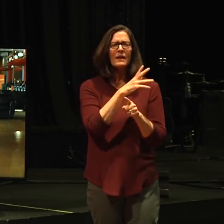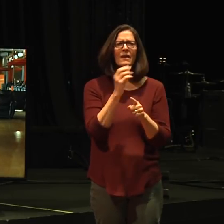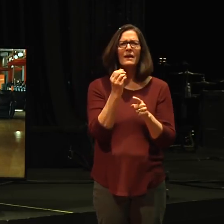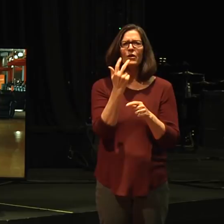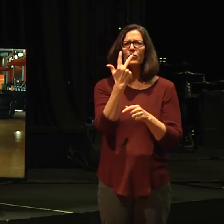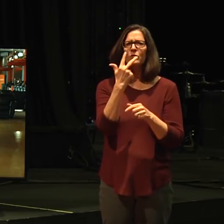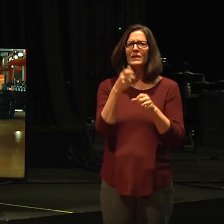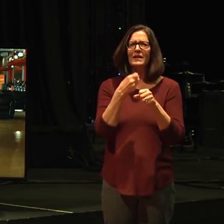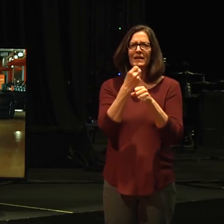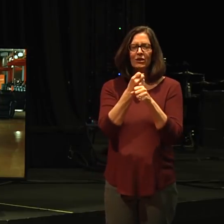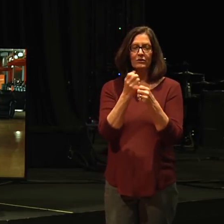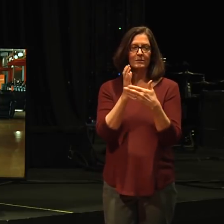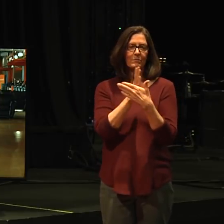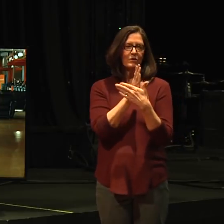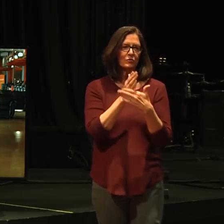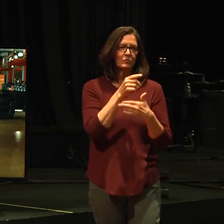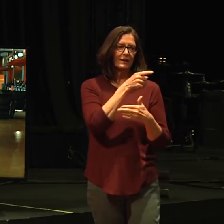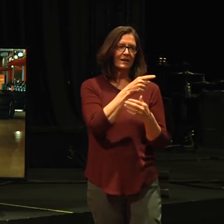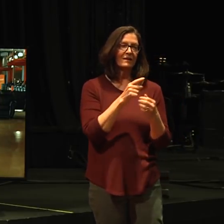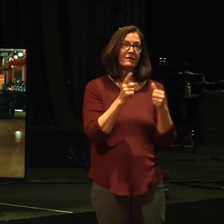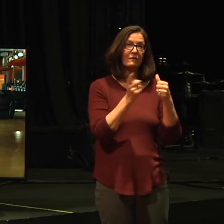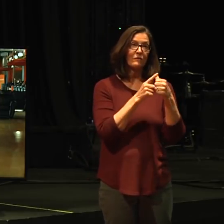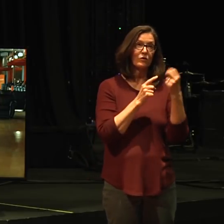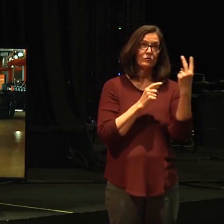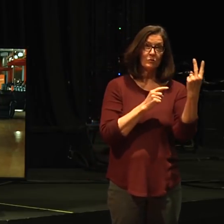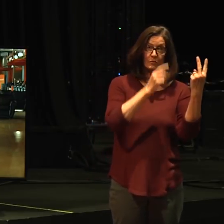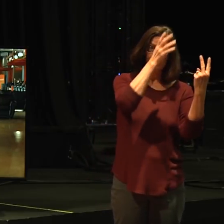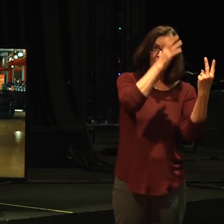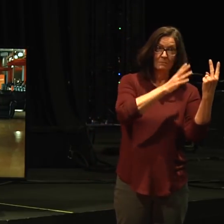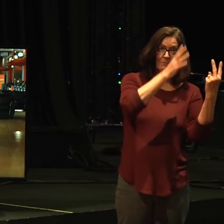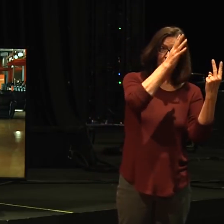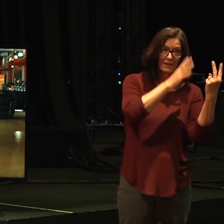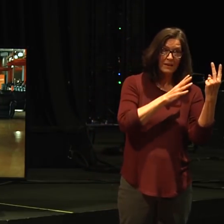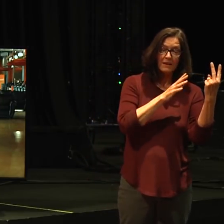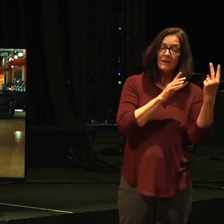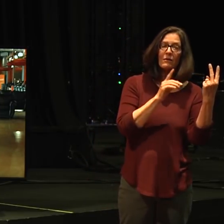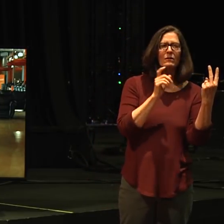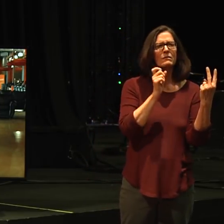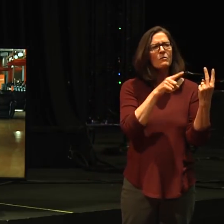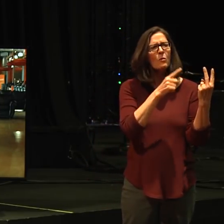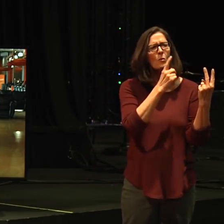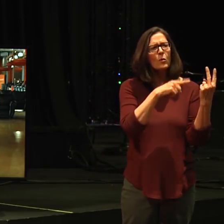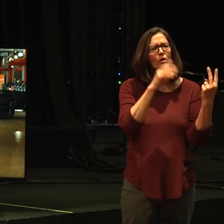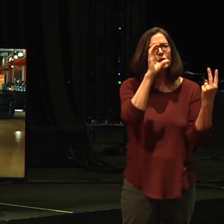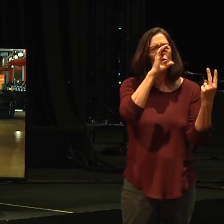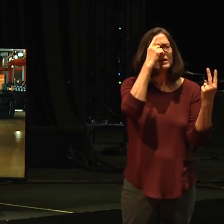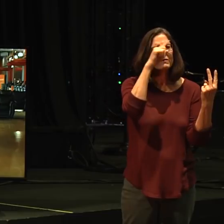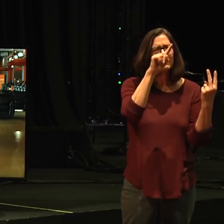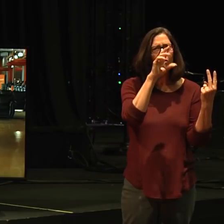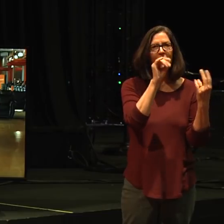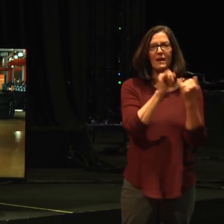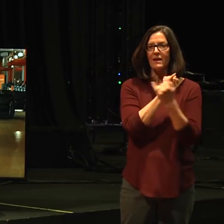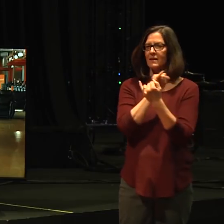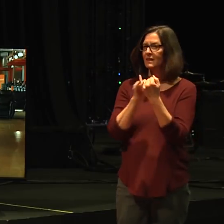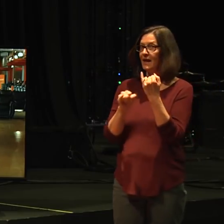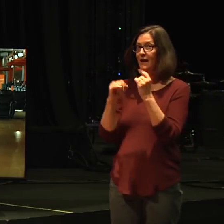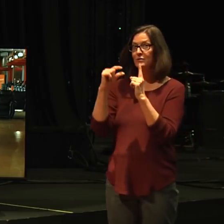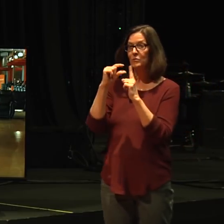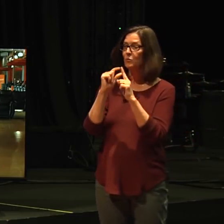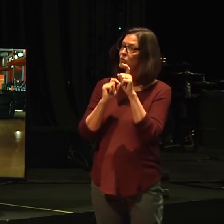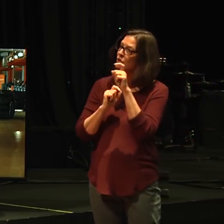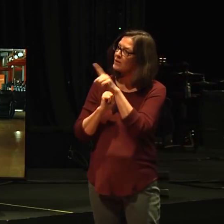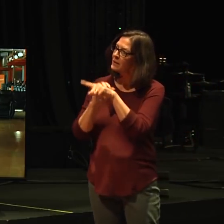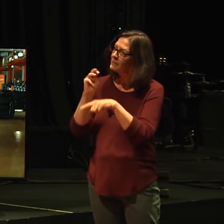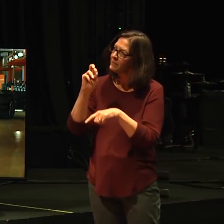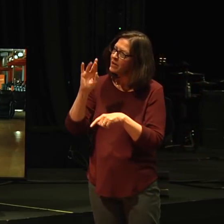years between those first words, what are you looking for? And those last words to Mary, what are you looking for?